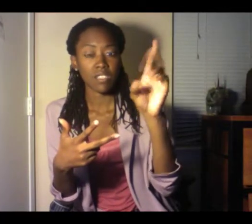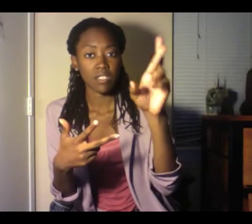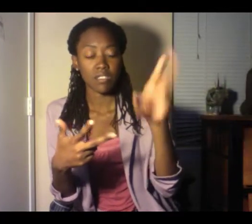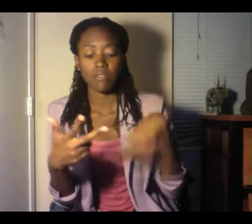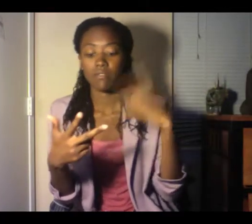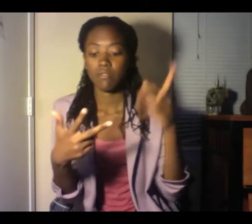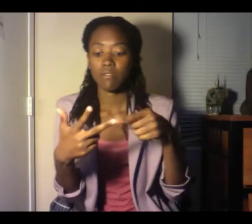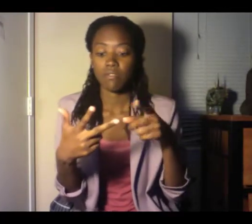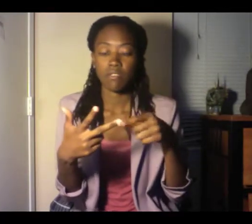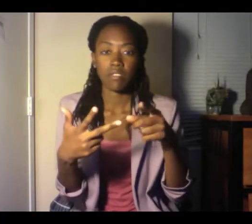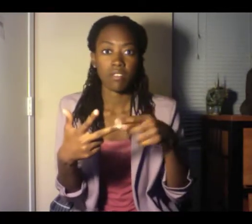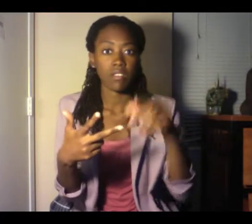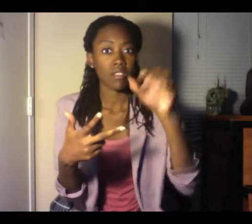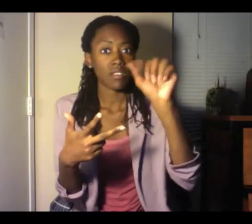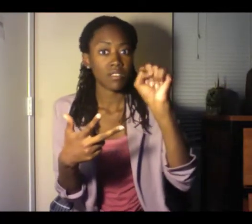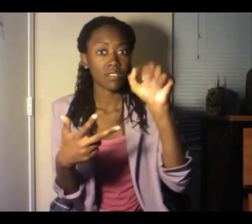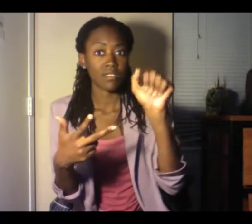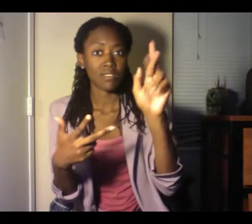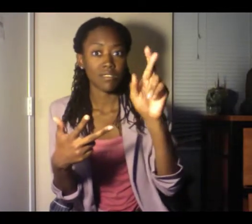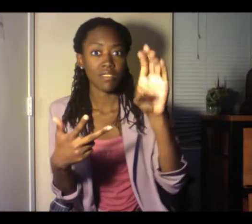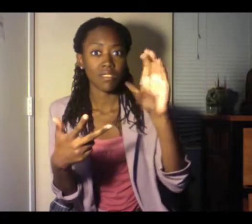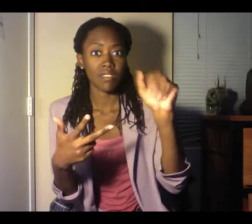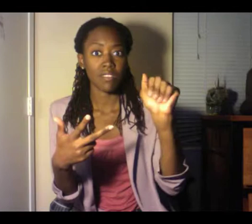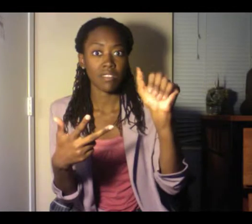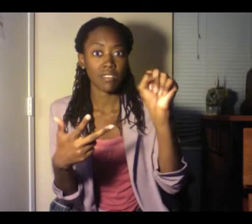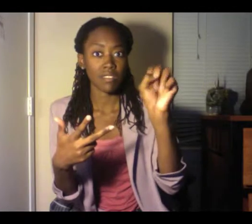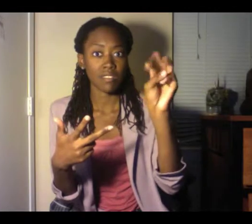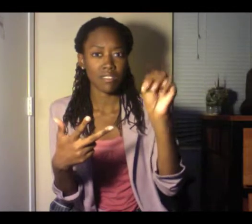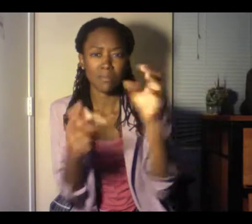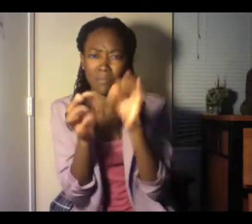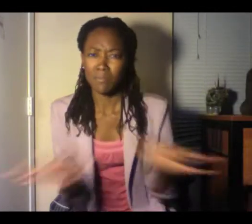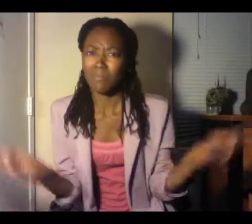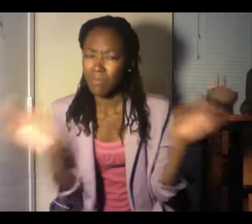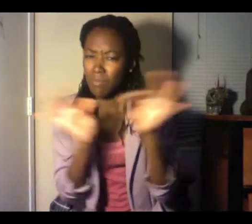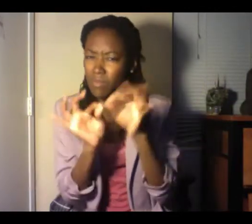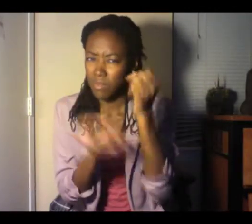is most appropriate for intimate communication